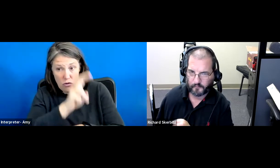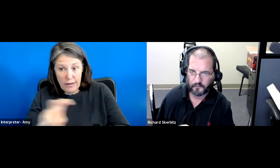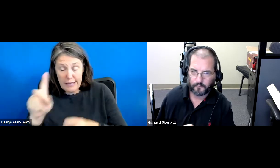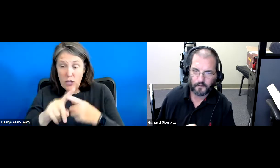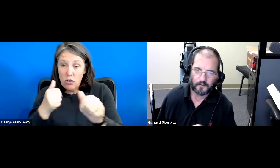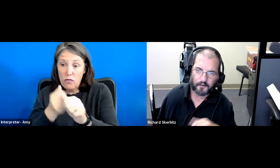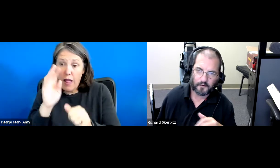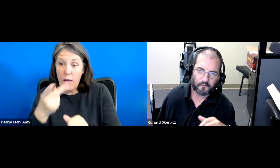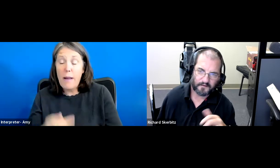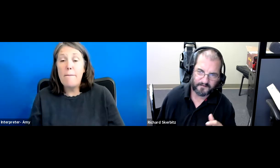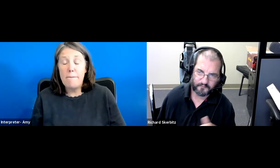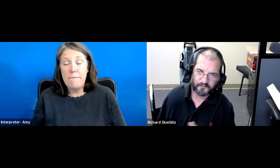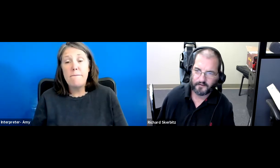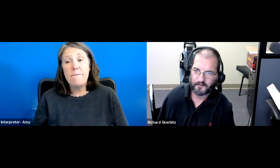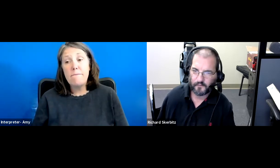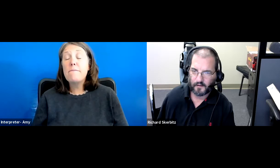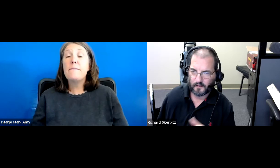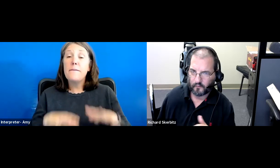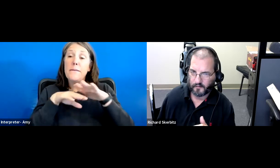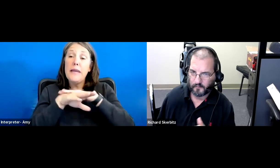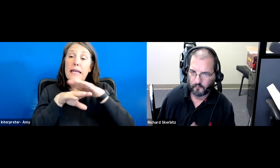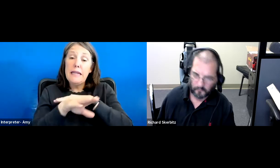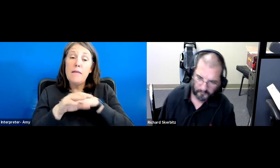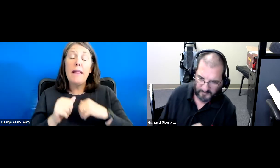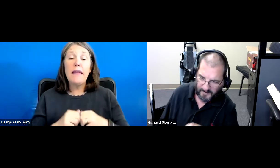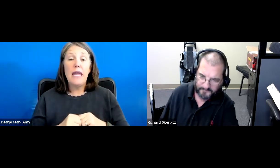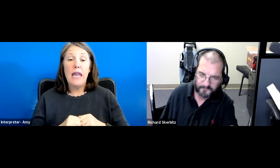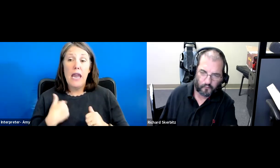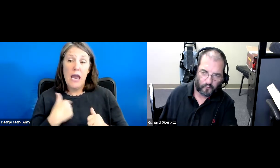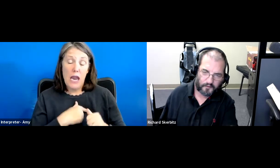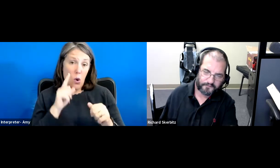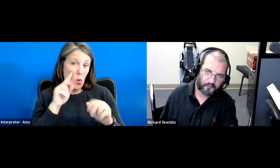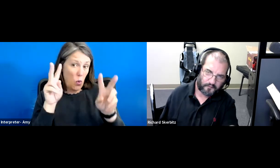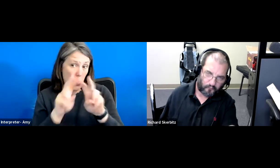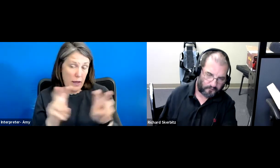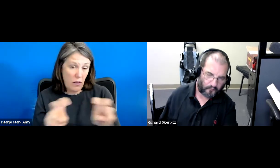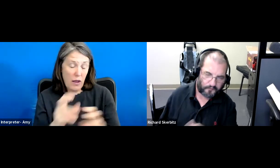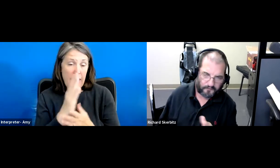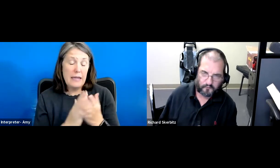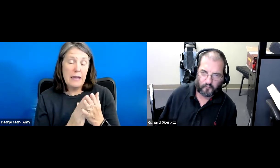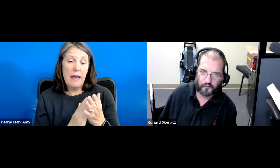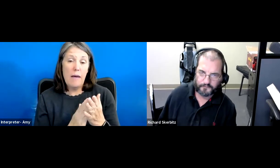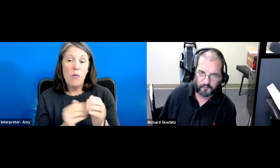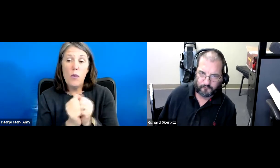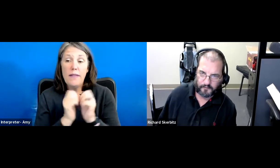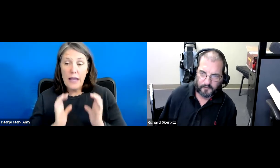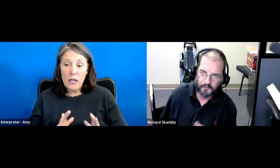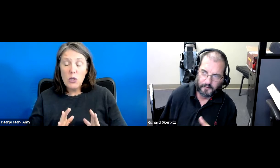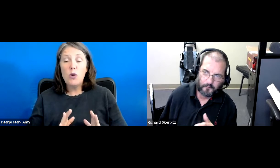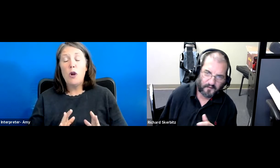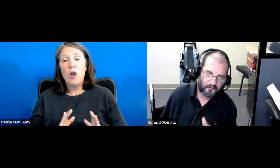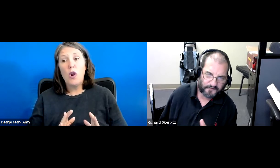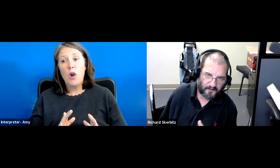with them. So accessibility, we look at with the consumer, what are some of